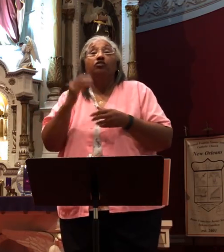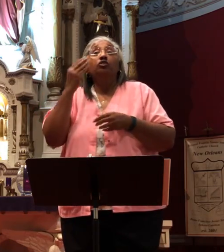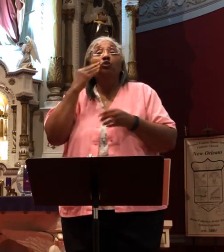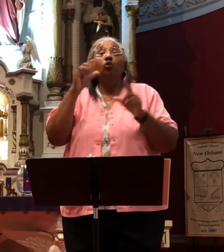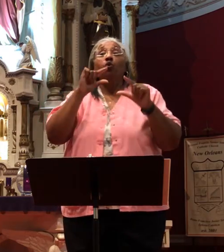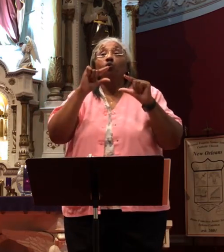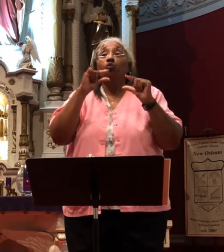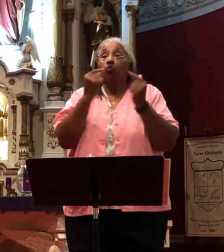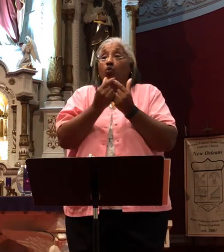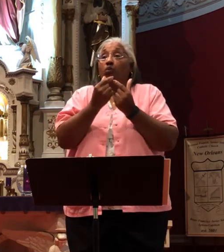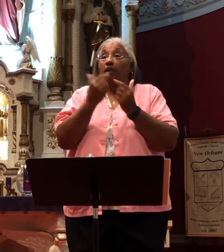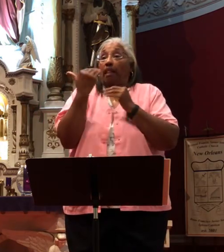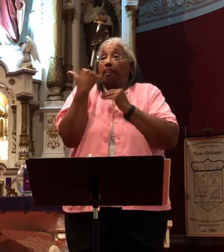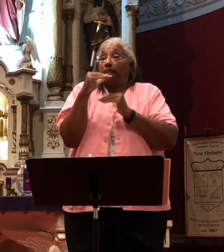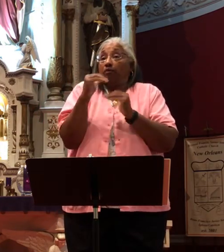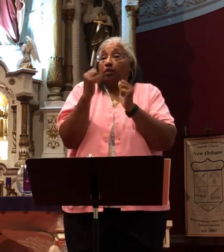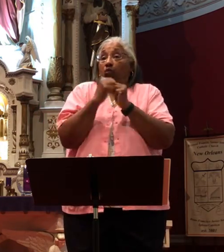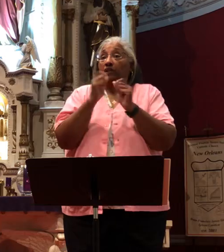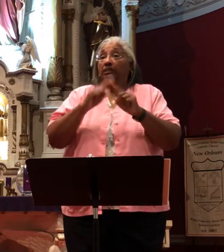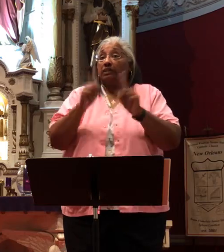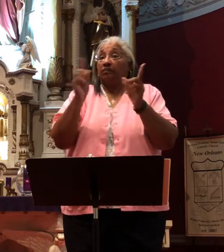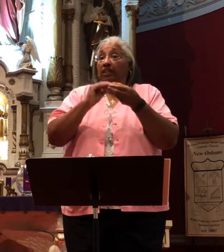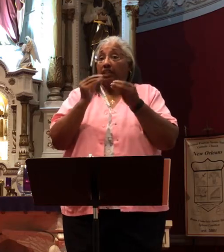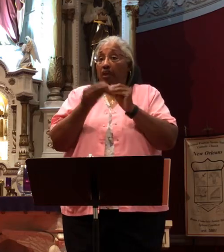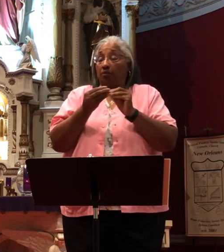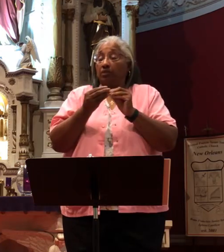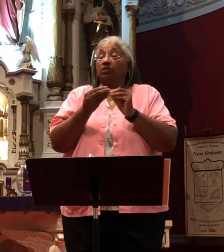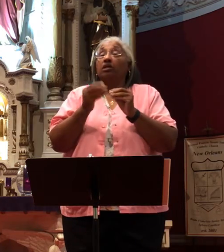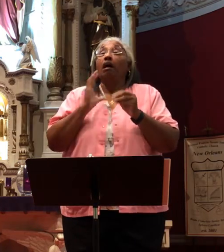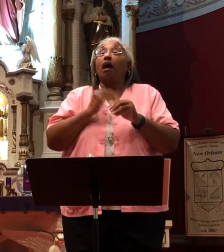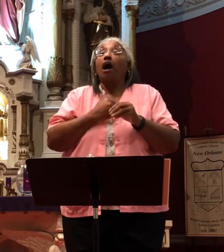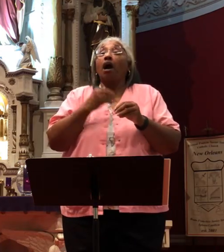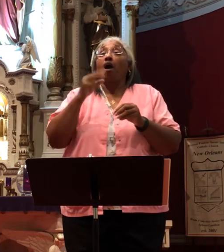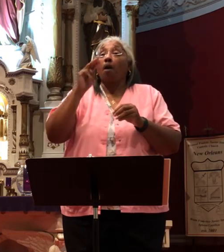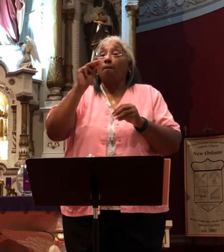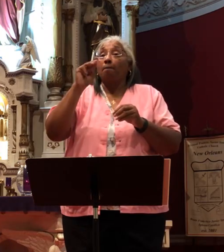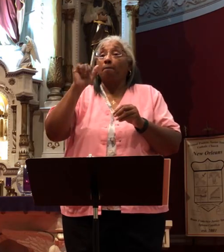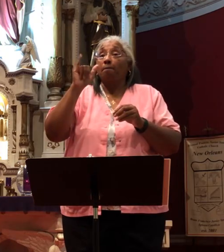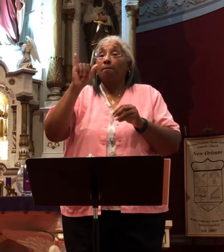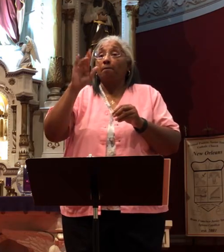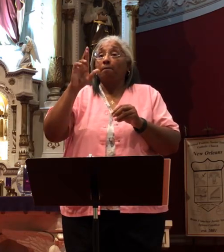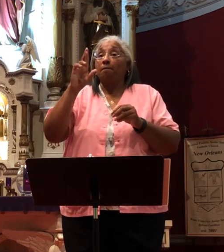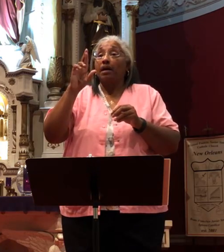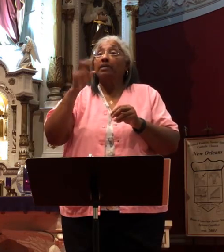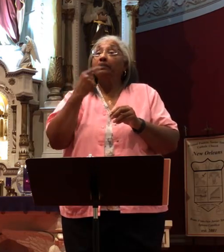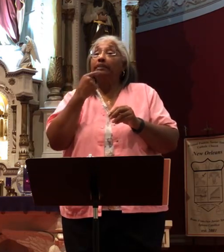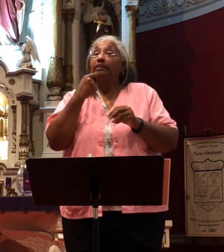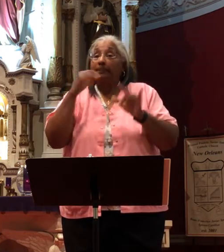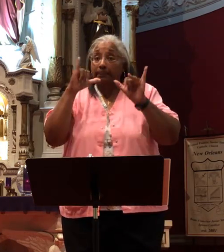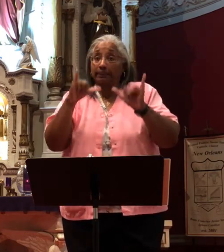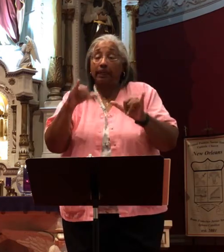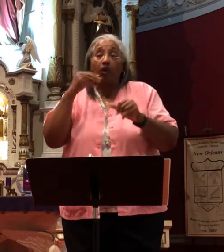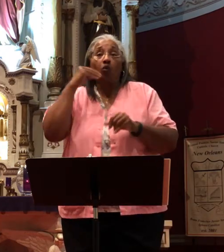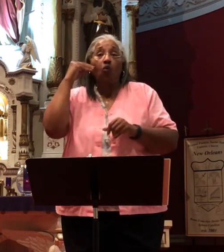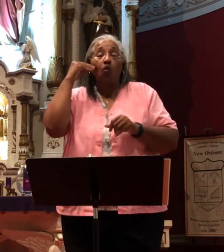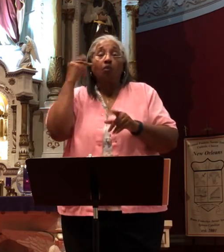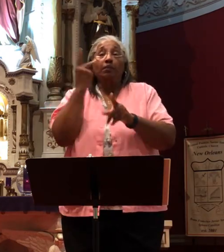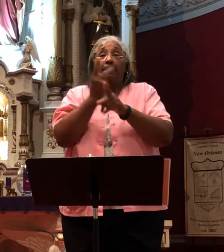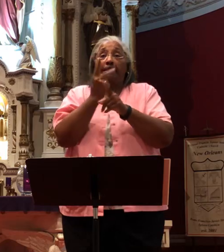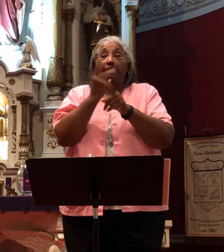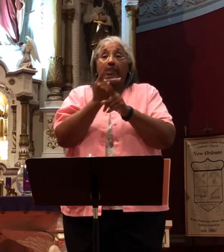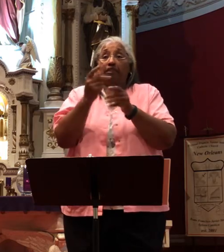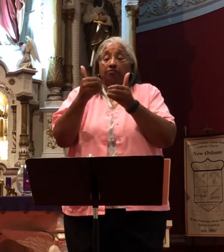being limited in numbers and in size. Even our mayor has advised us to stay at home and to keep